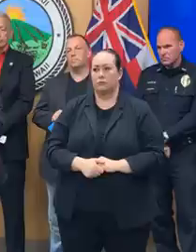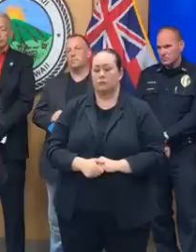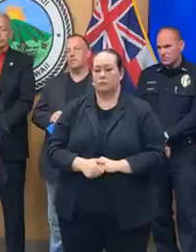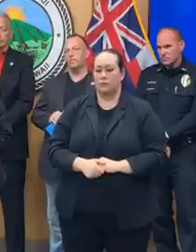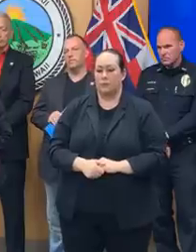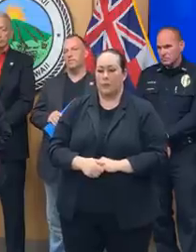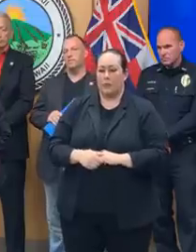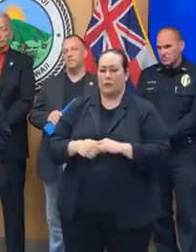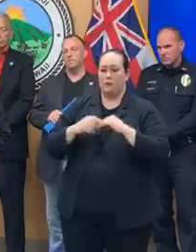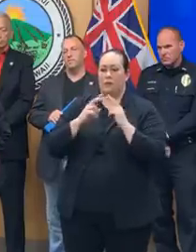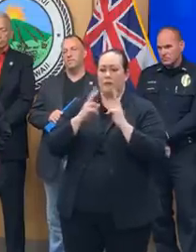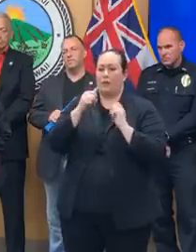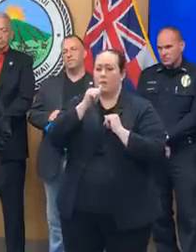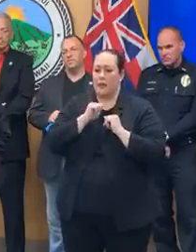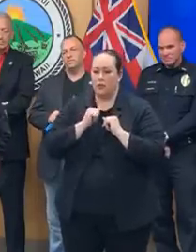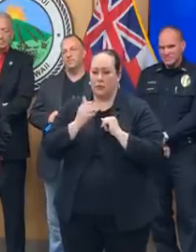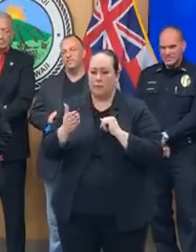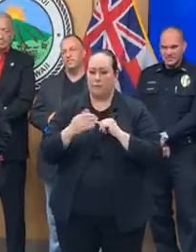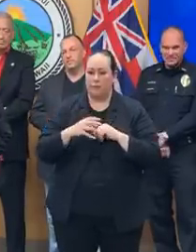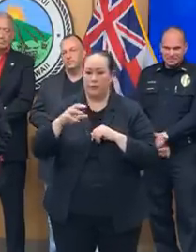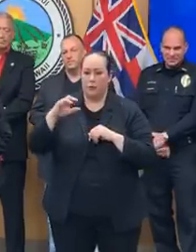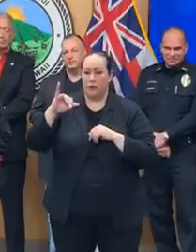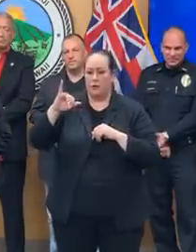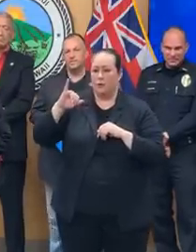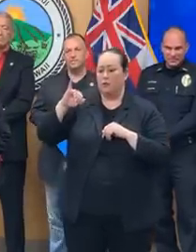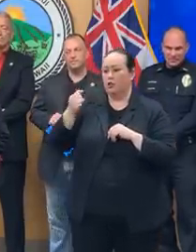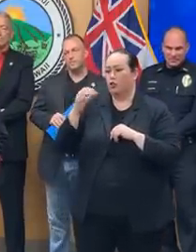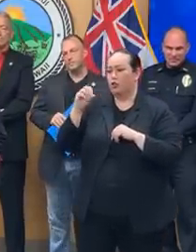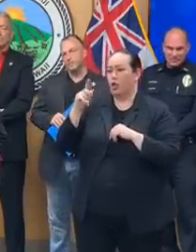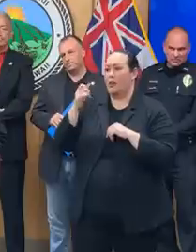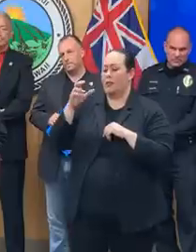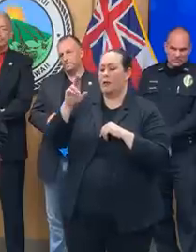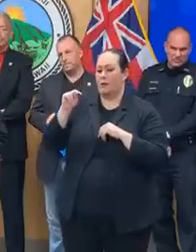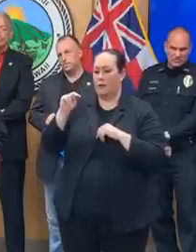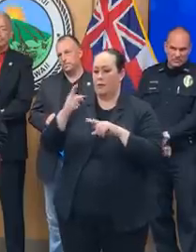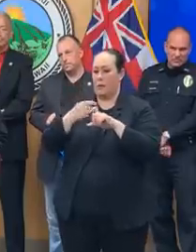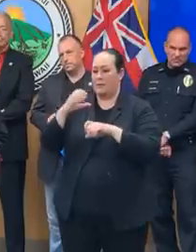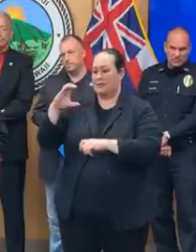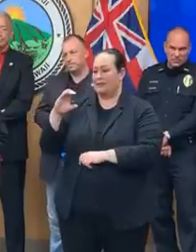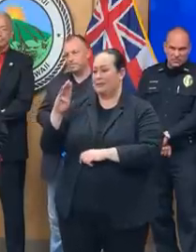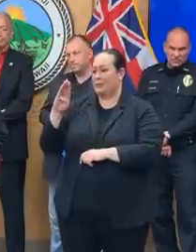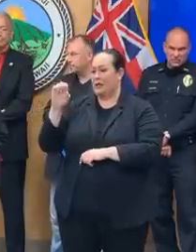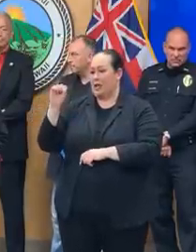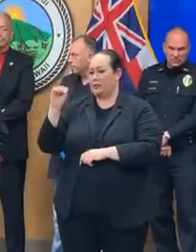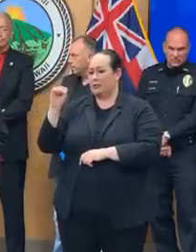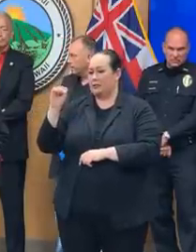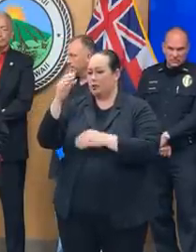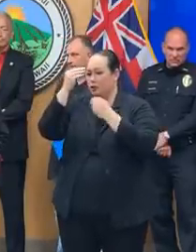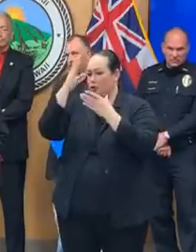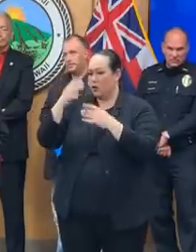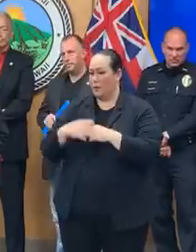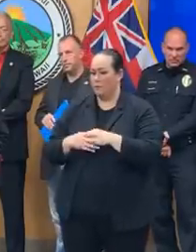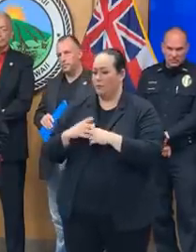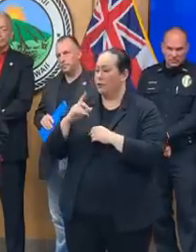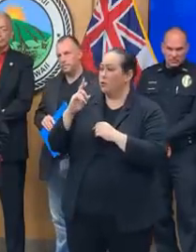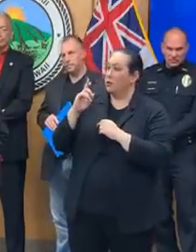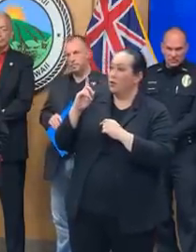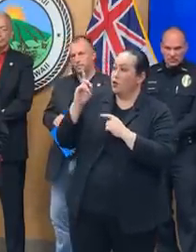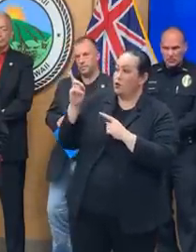Very patient. We'll take the next question here. Jonathan DeGriotti with CBS News. This question is for Mr. Andaya. You made the